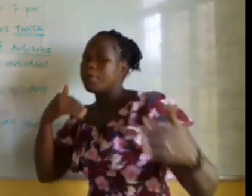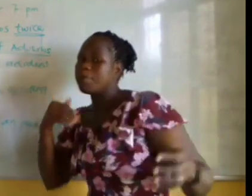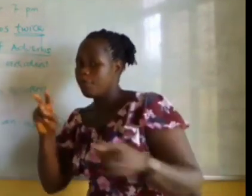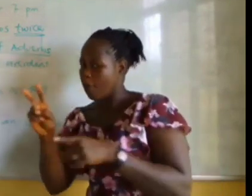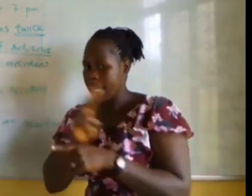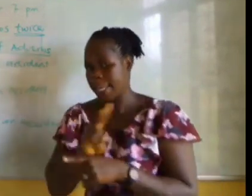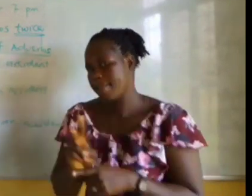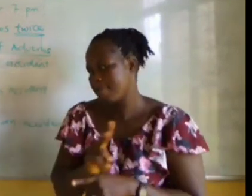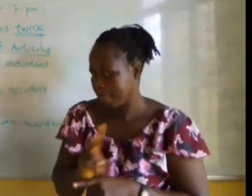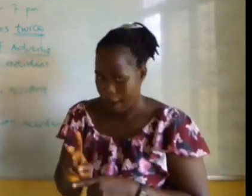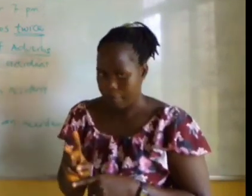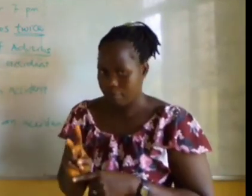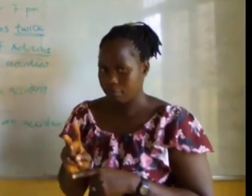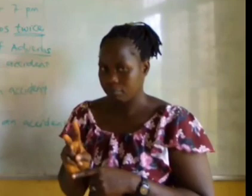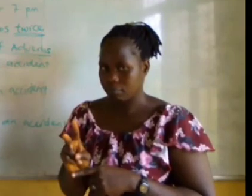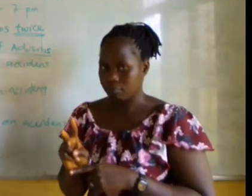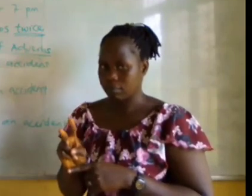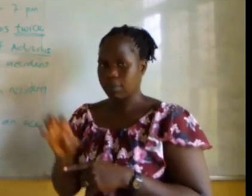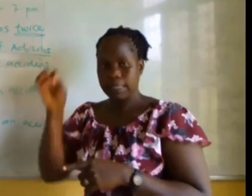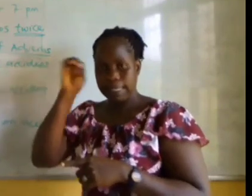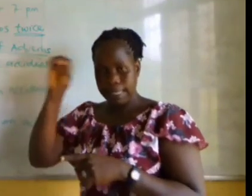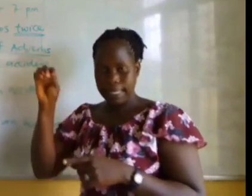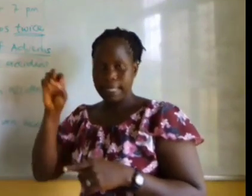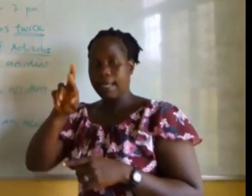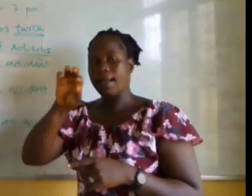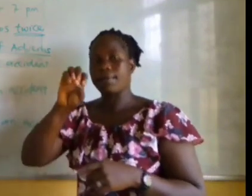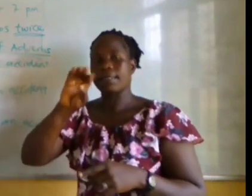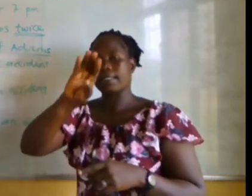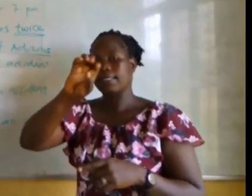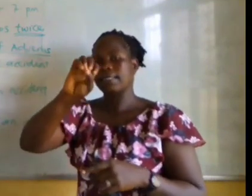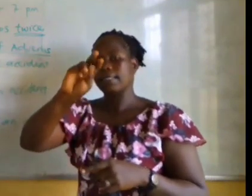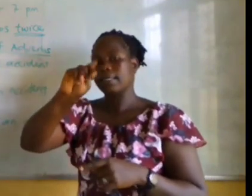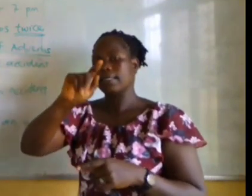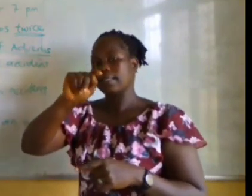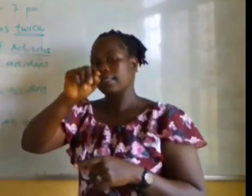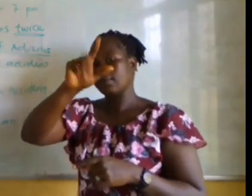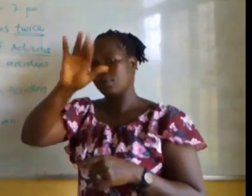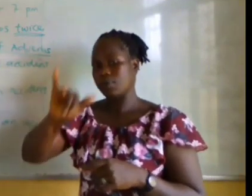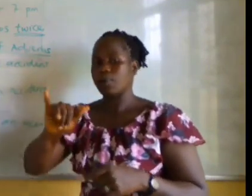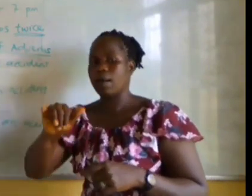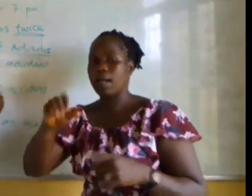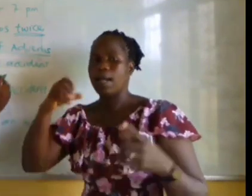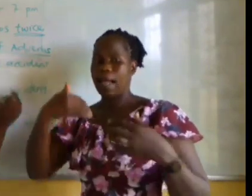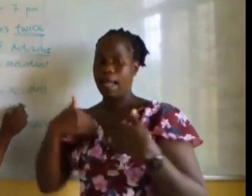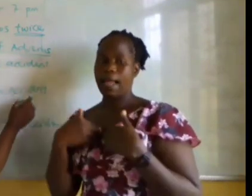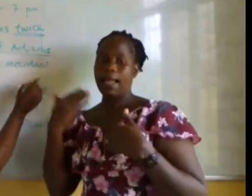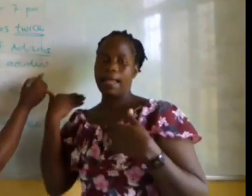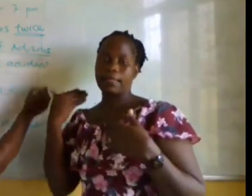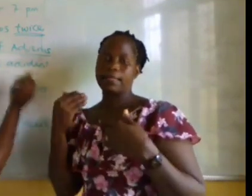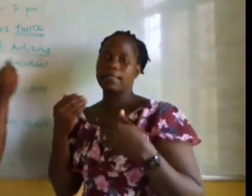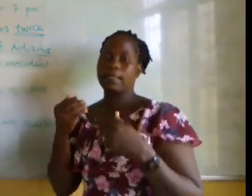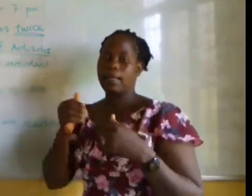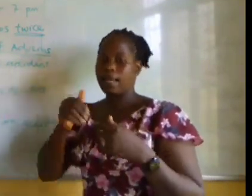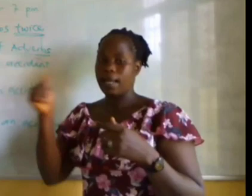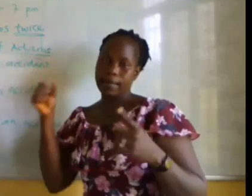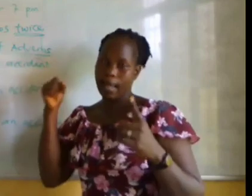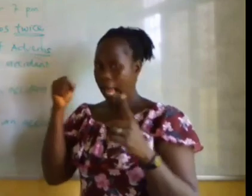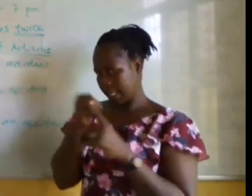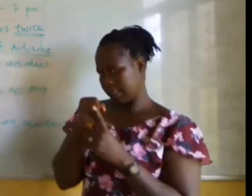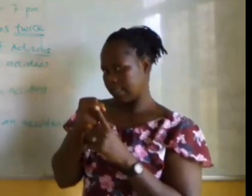but before the verb, he what? It modifies. So he recently had an